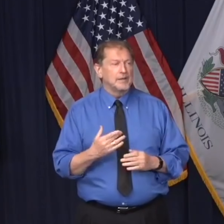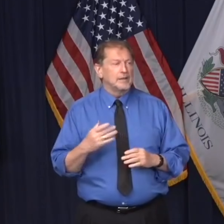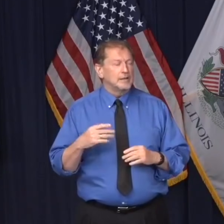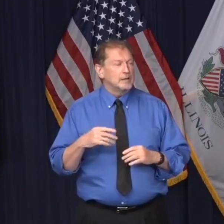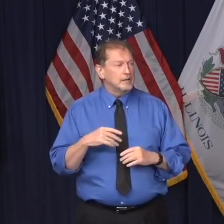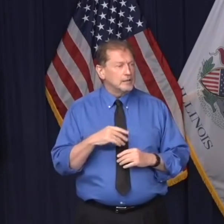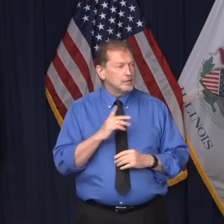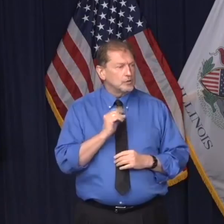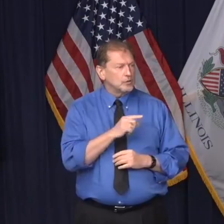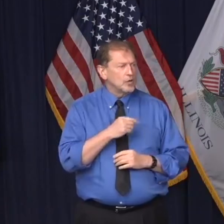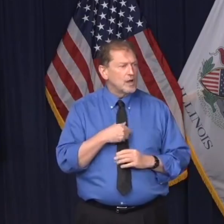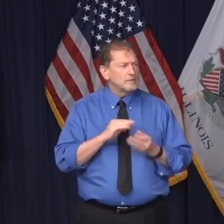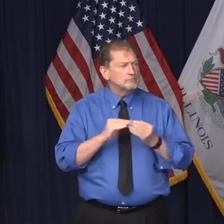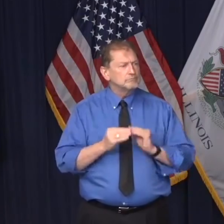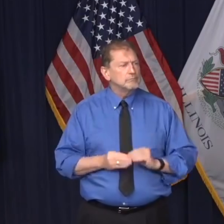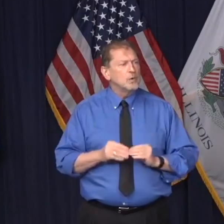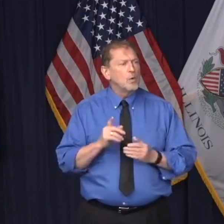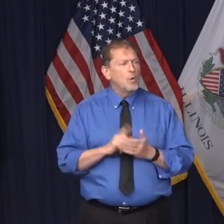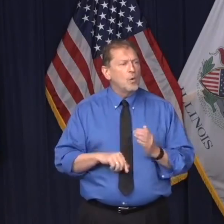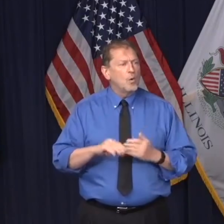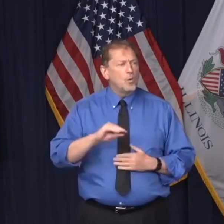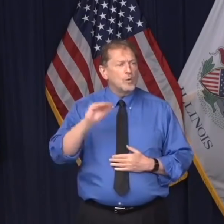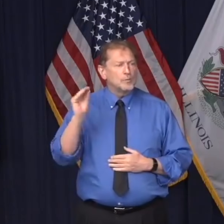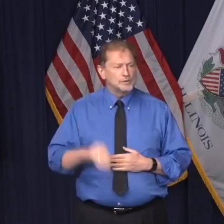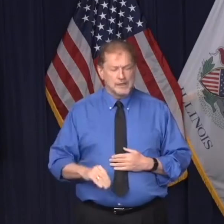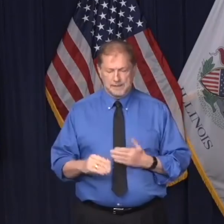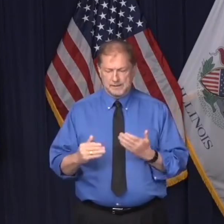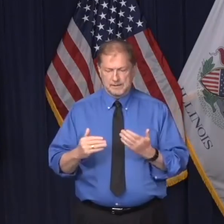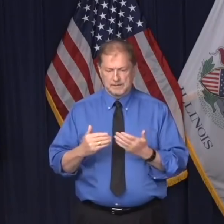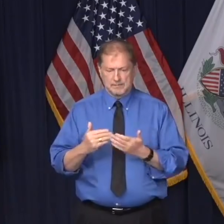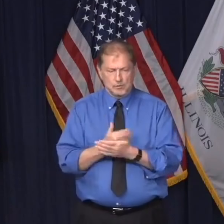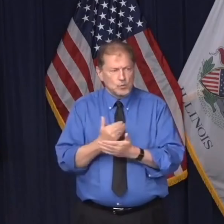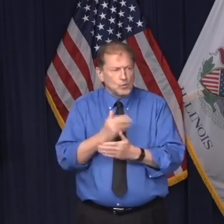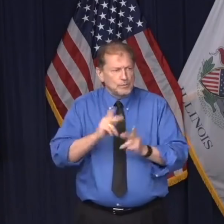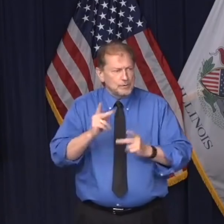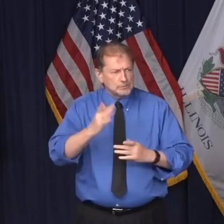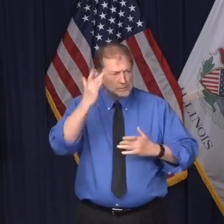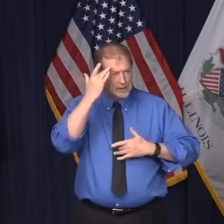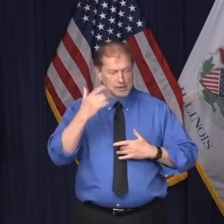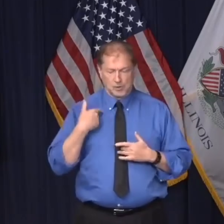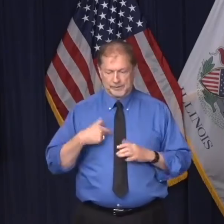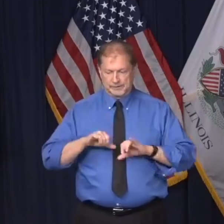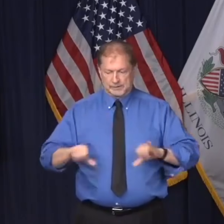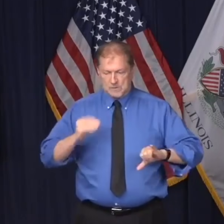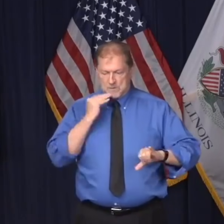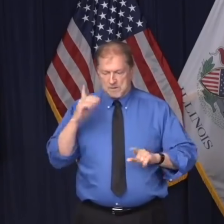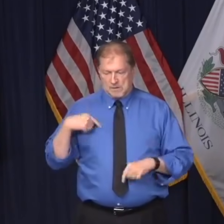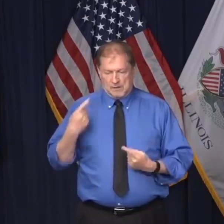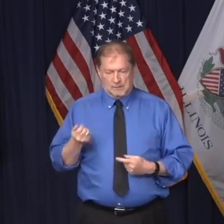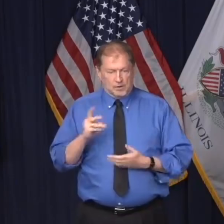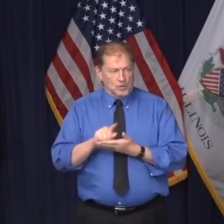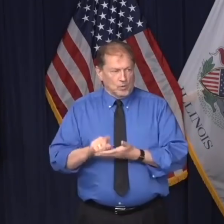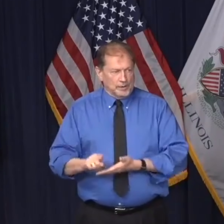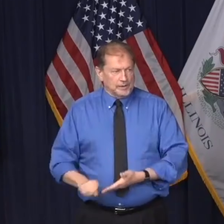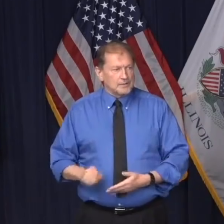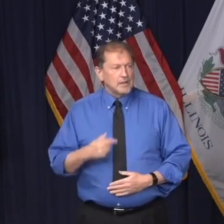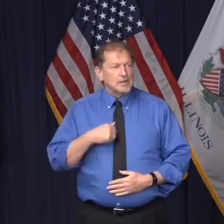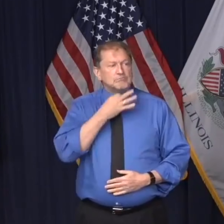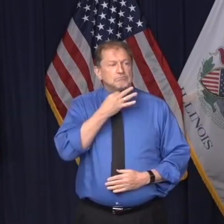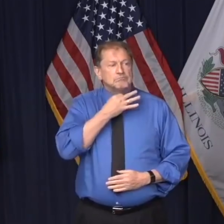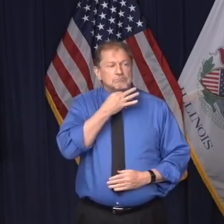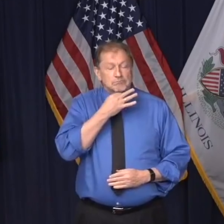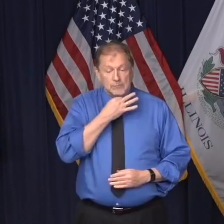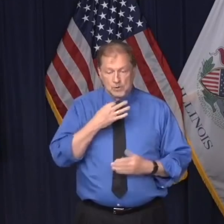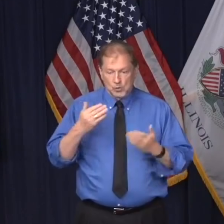Do you have data on what populations are making up the newly infected cases? We've been staying at home for several weeks, so are the new cases primarily